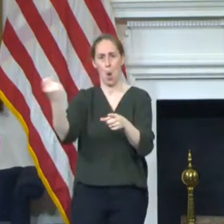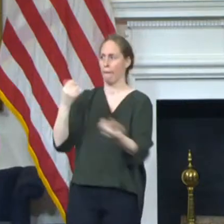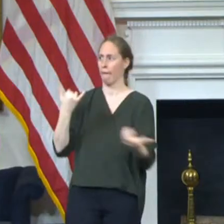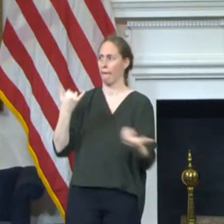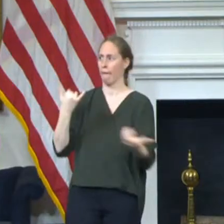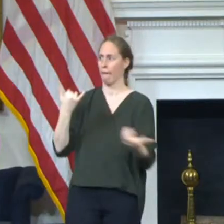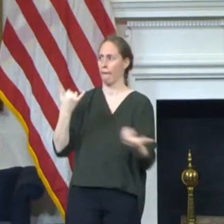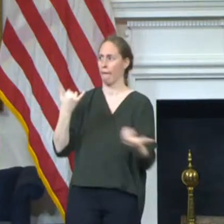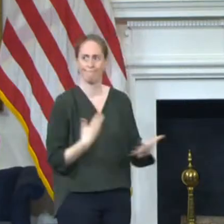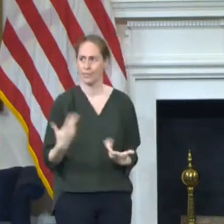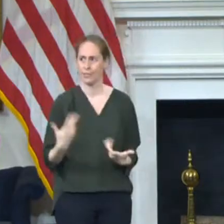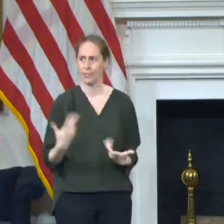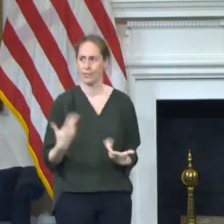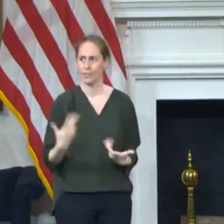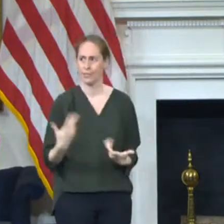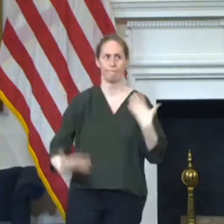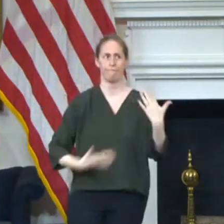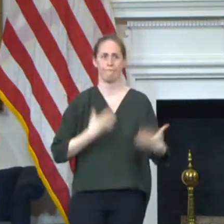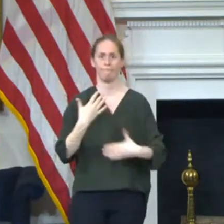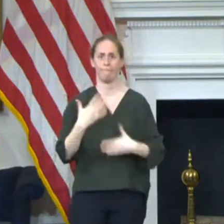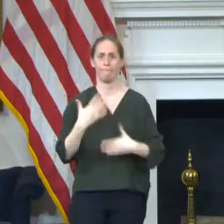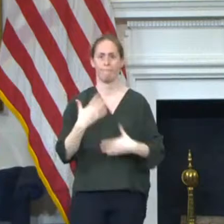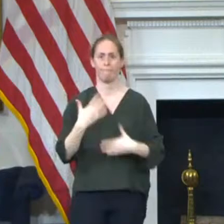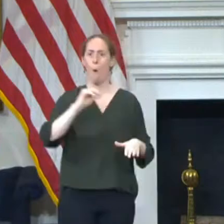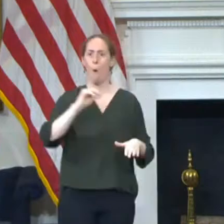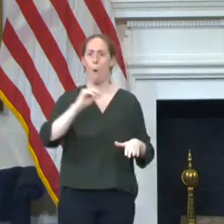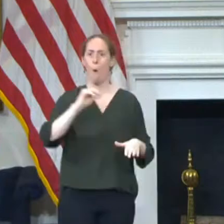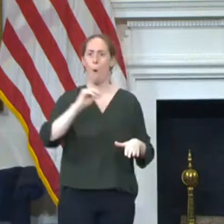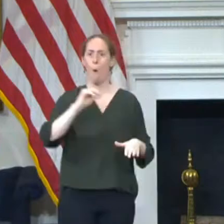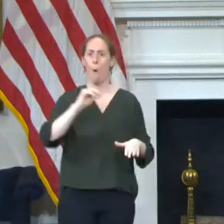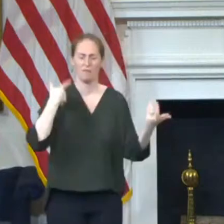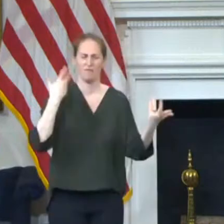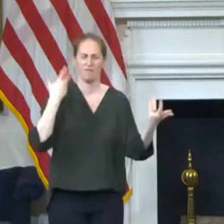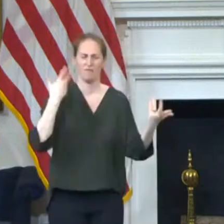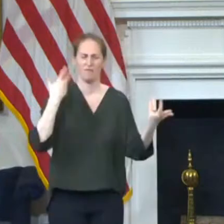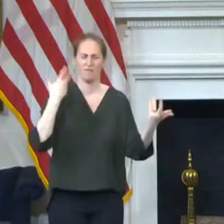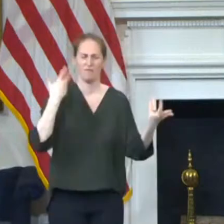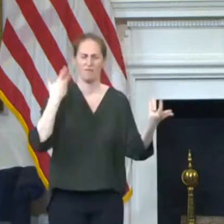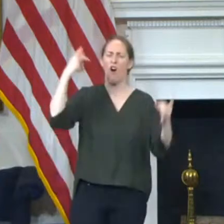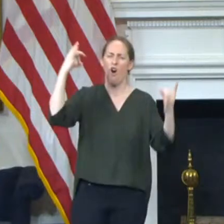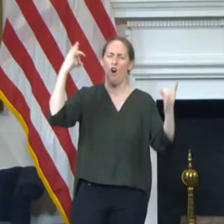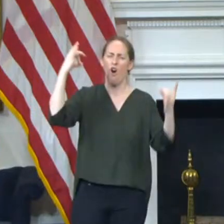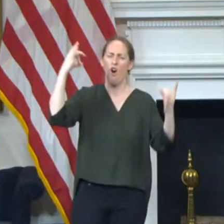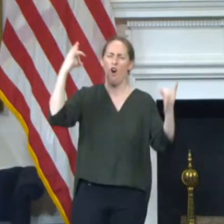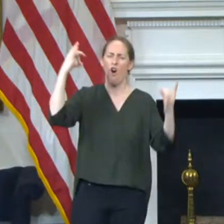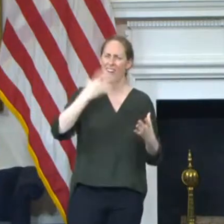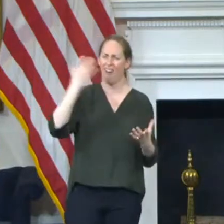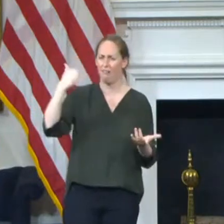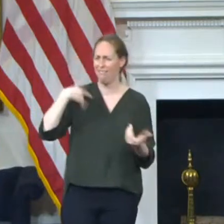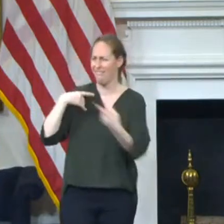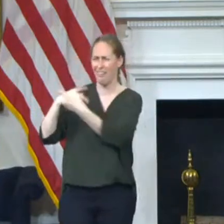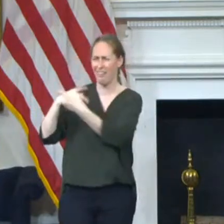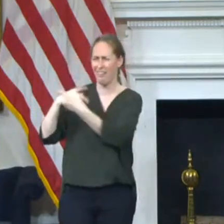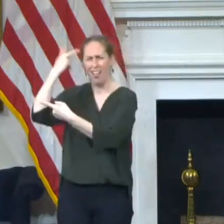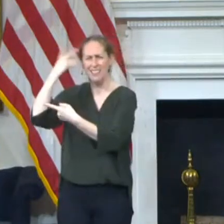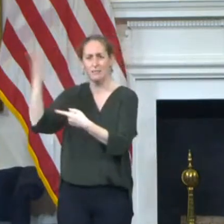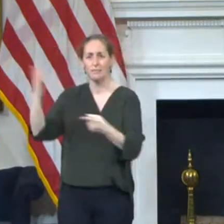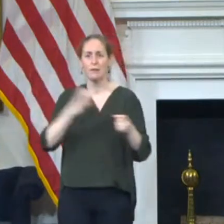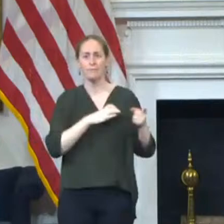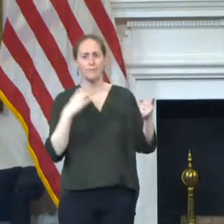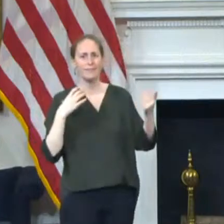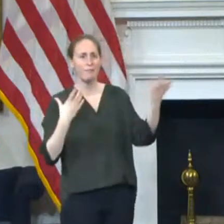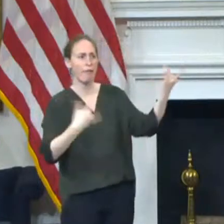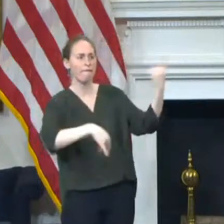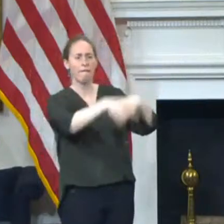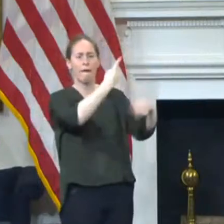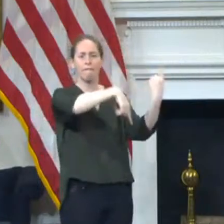here fighting probably the worst part of the crisis we've ever had to deal with, and we don't really know what's going on at the federal level, and we don't see any action